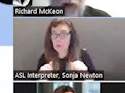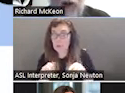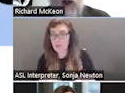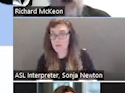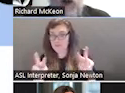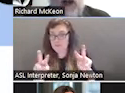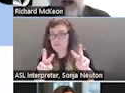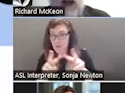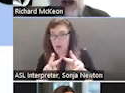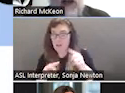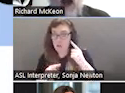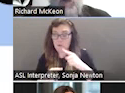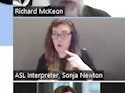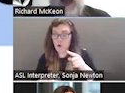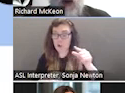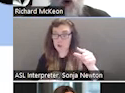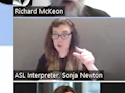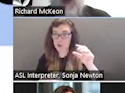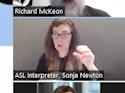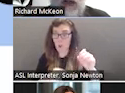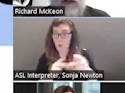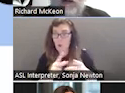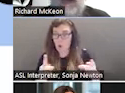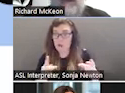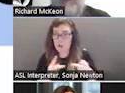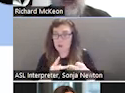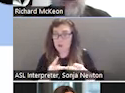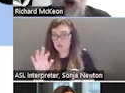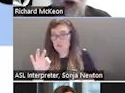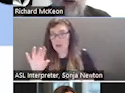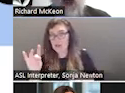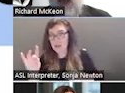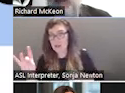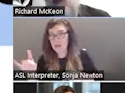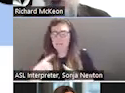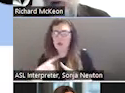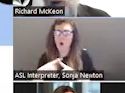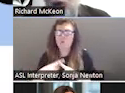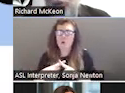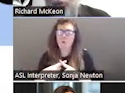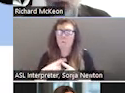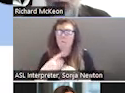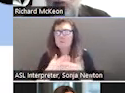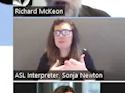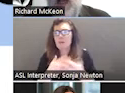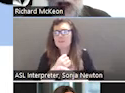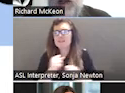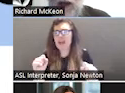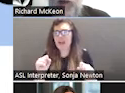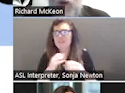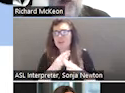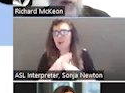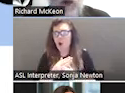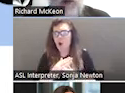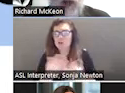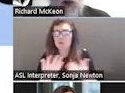geolocation for 988, but there also needed to be safeguards. And they shared some intriguing ideas